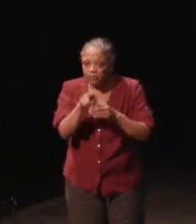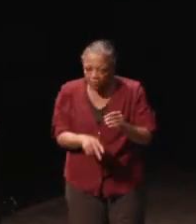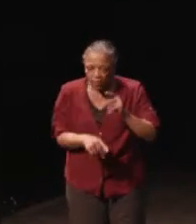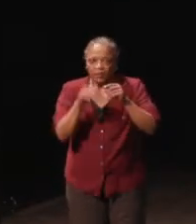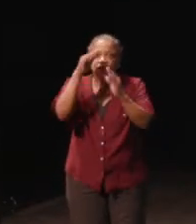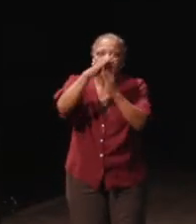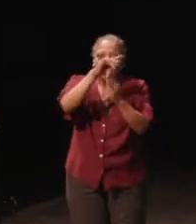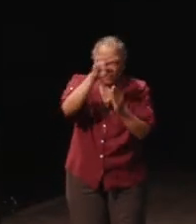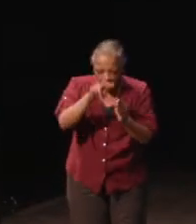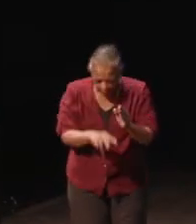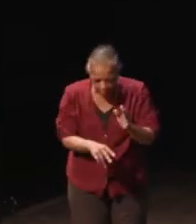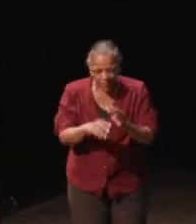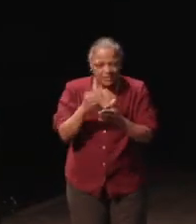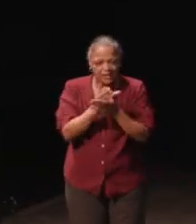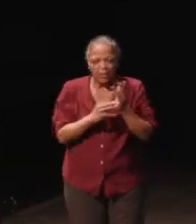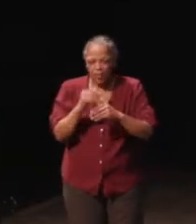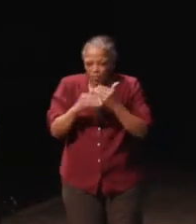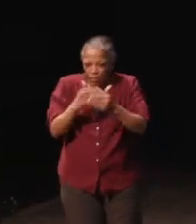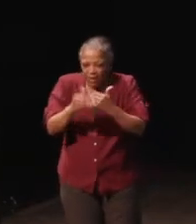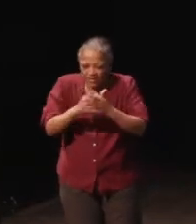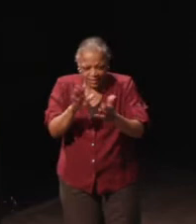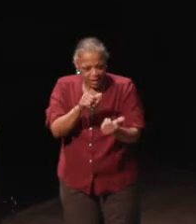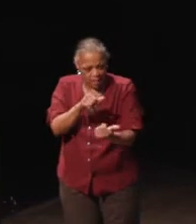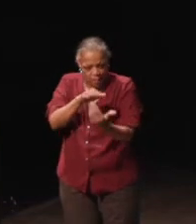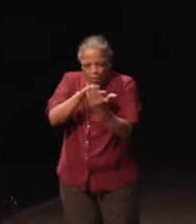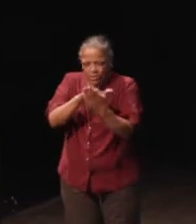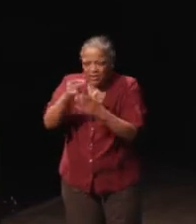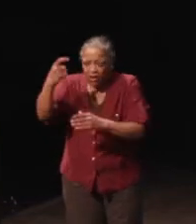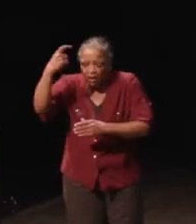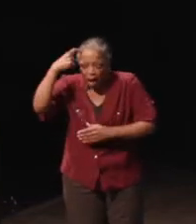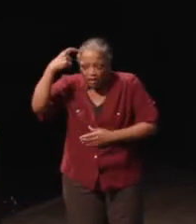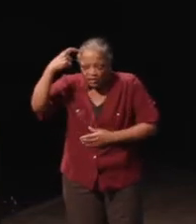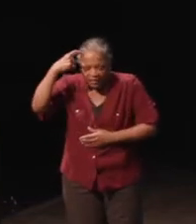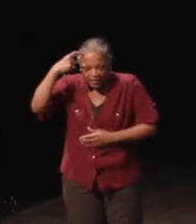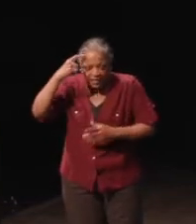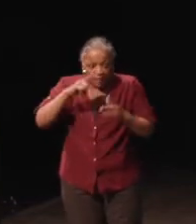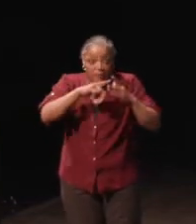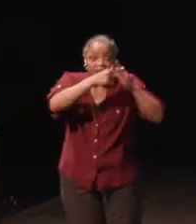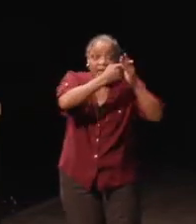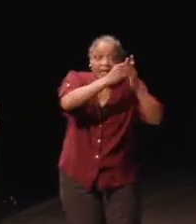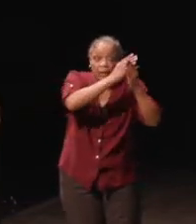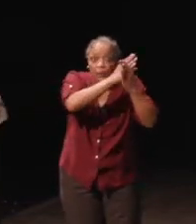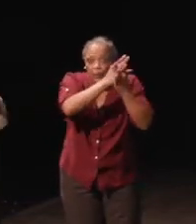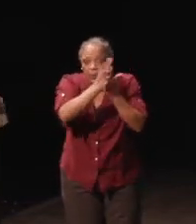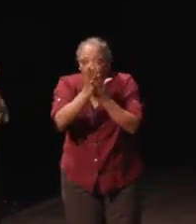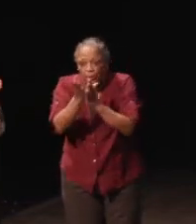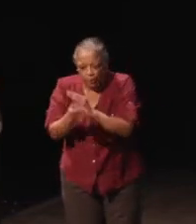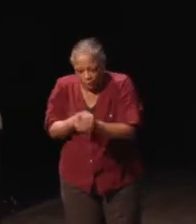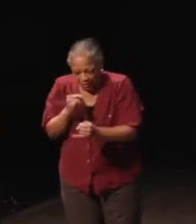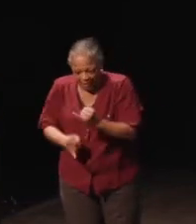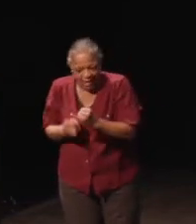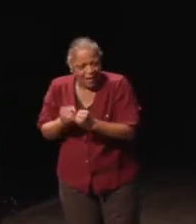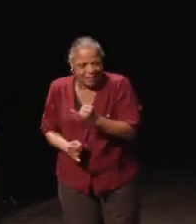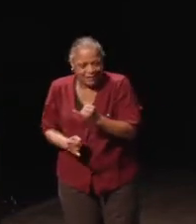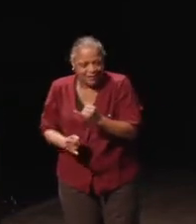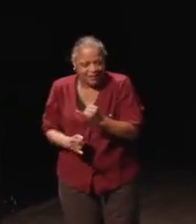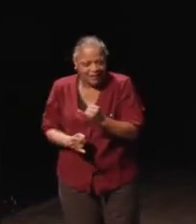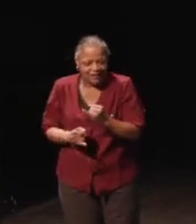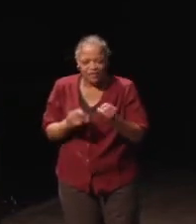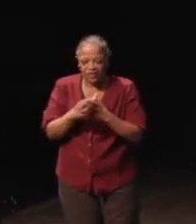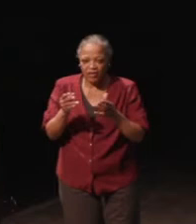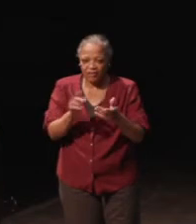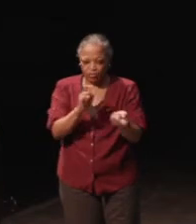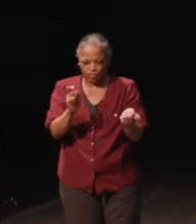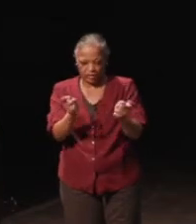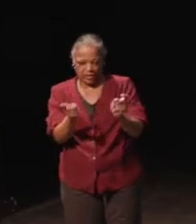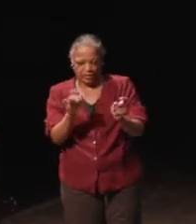in the way that some people approach things cognitively from the beginning and going all the way through to the end every time. And